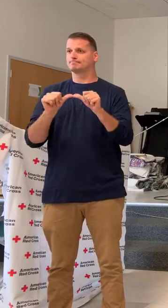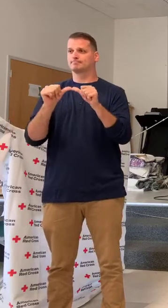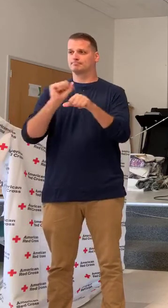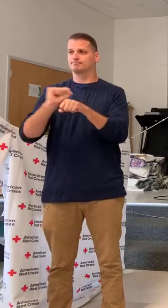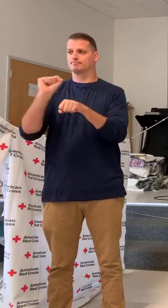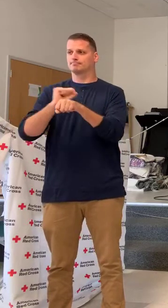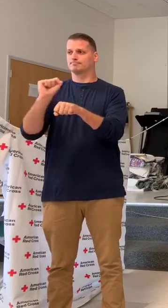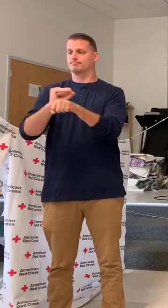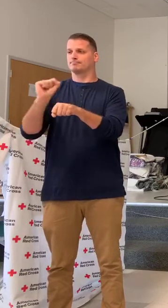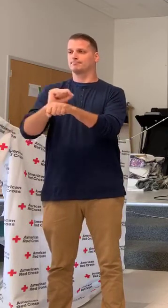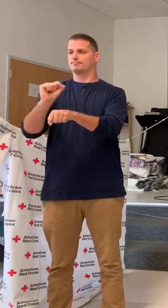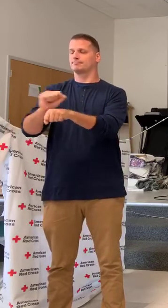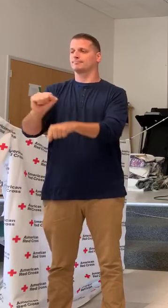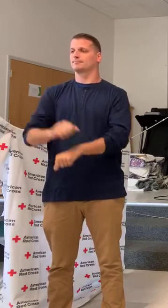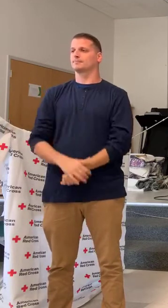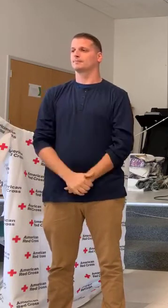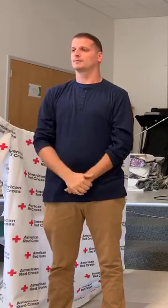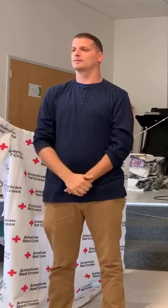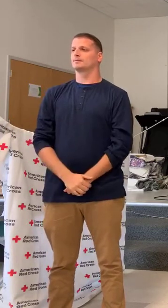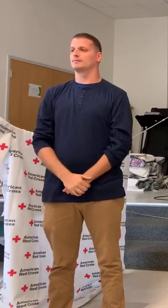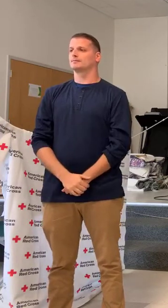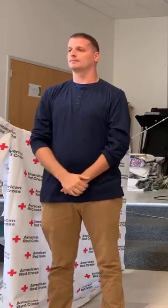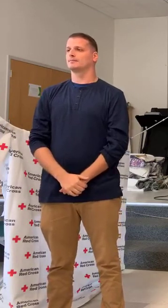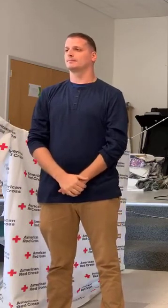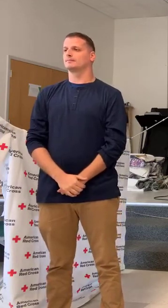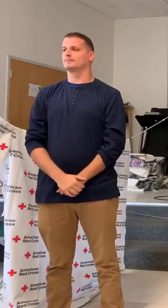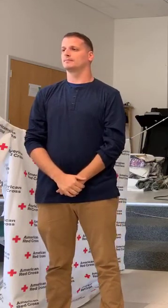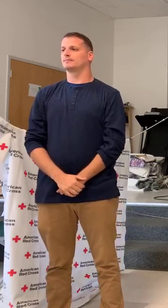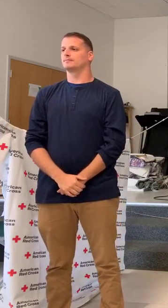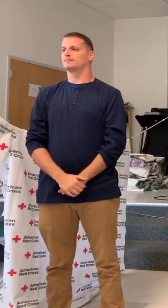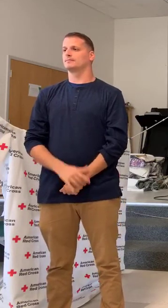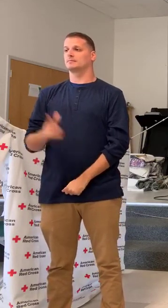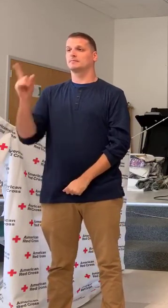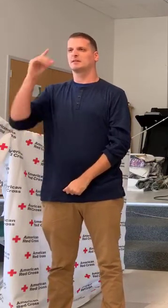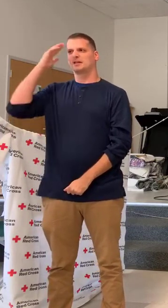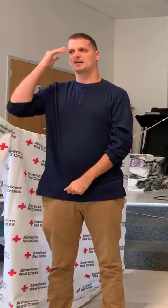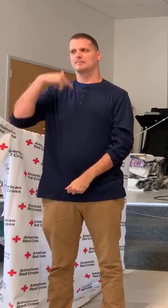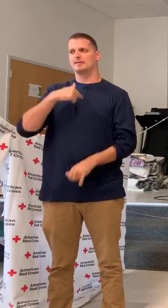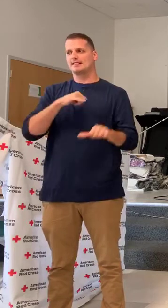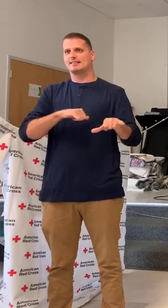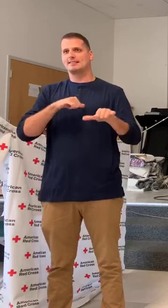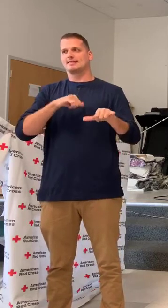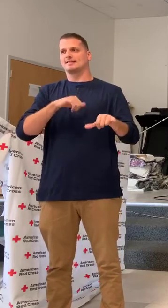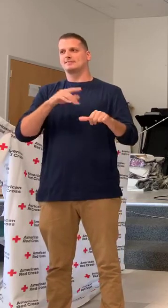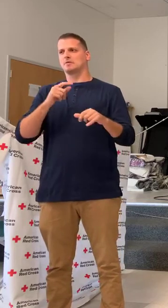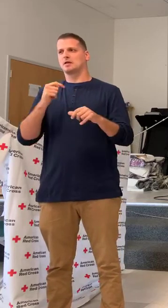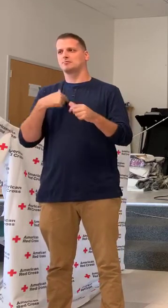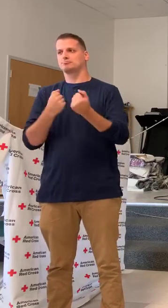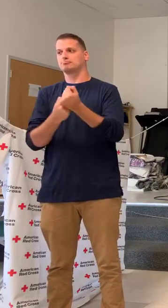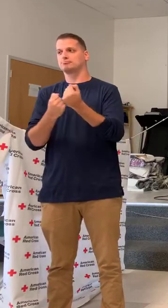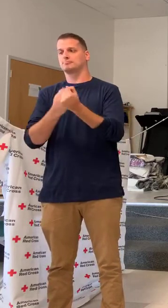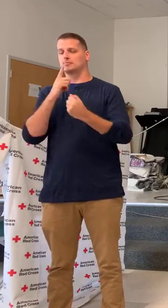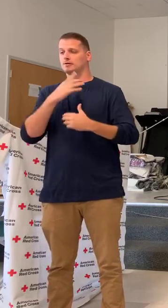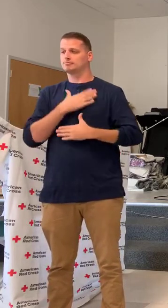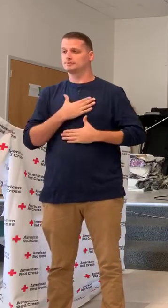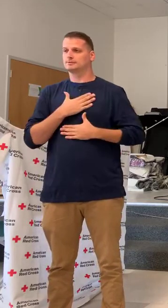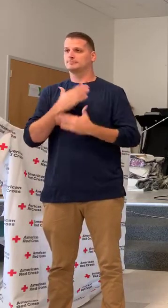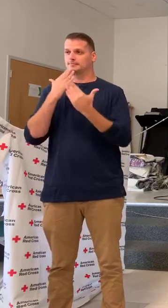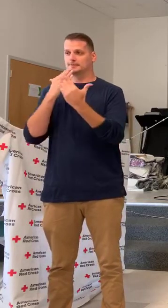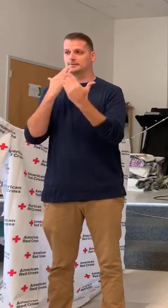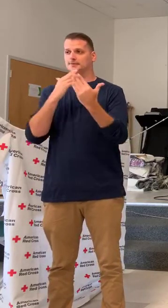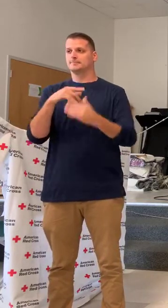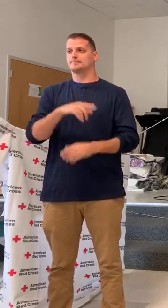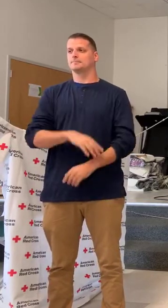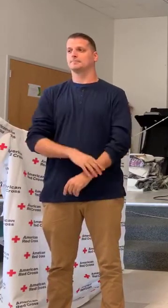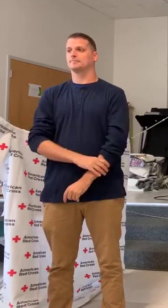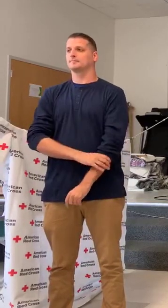Lieutenant Fussy, I've been working with them from day one, so I know they haven't left. So we've got a lot of help here, so I appreciate it. And we have some plans for